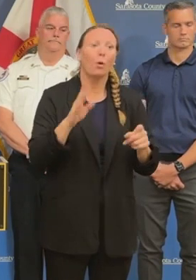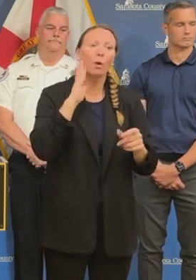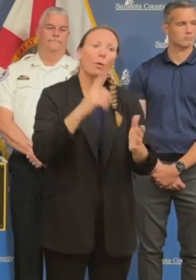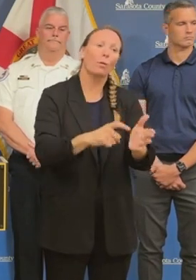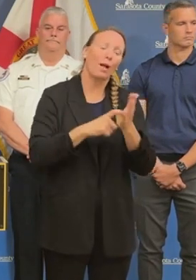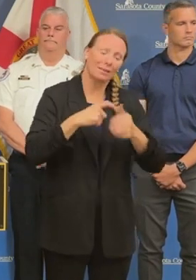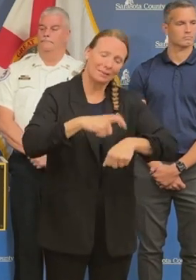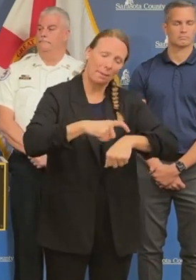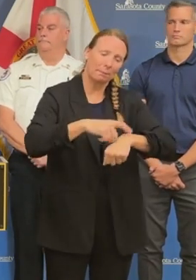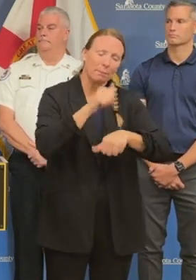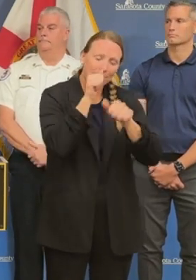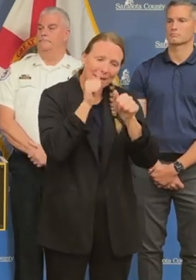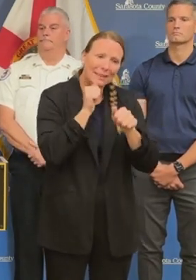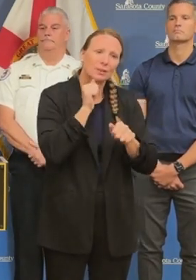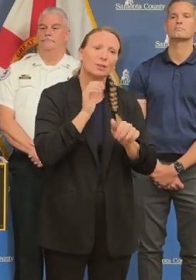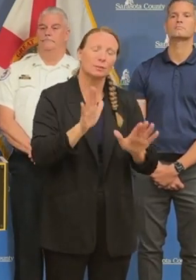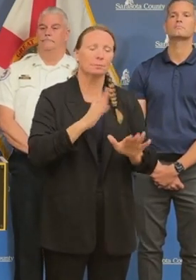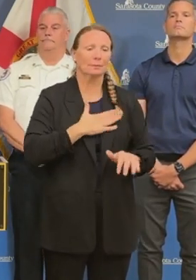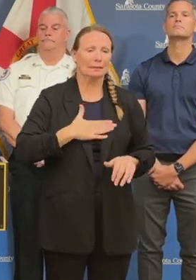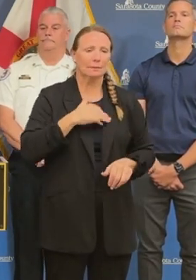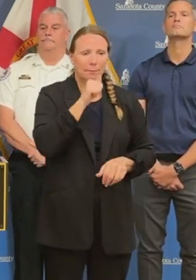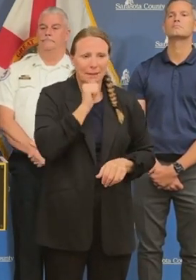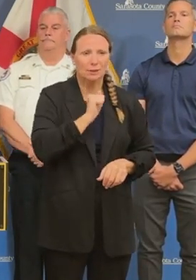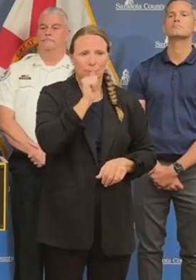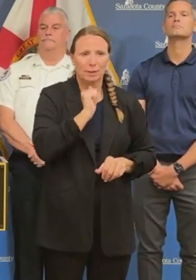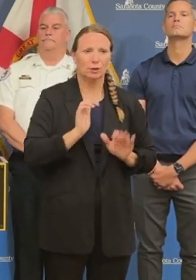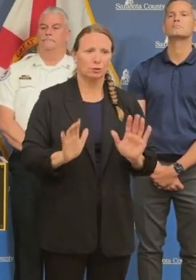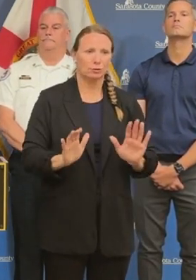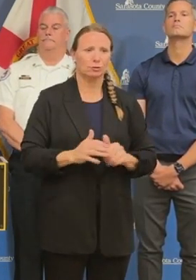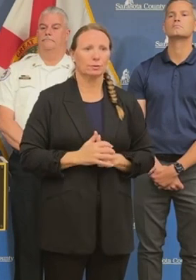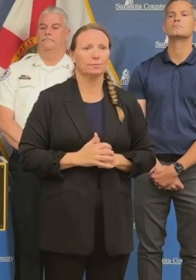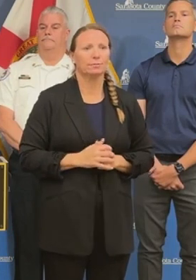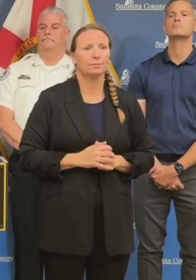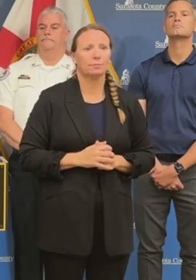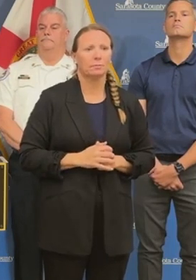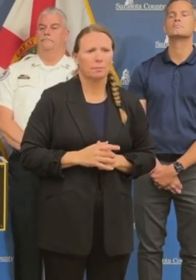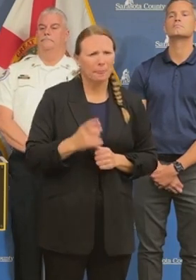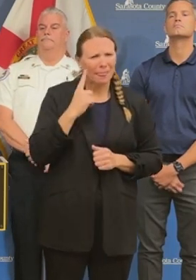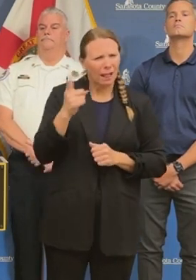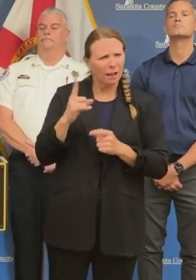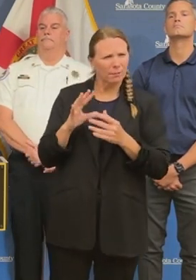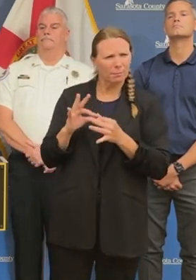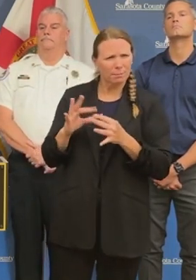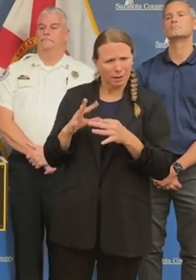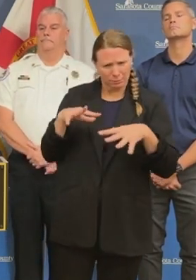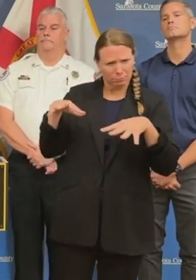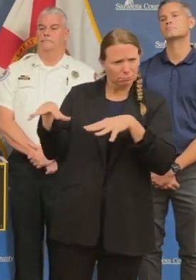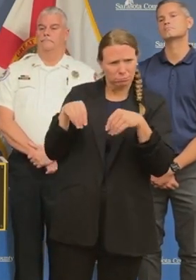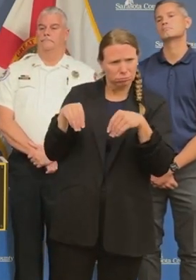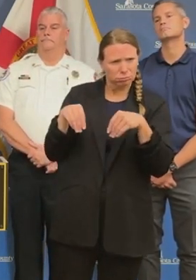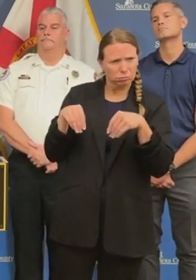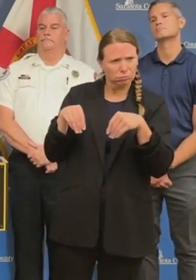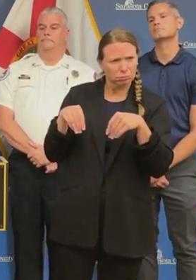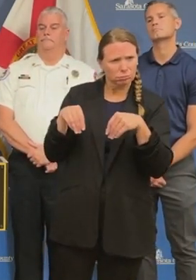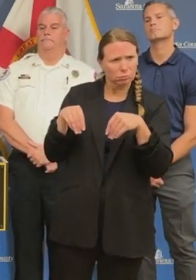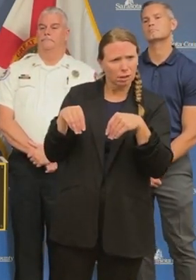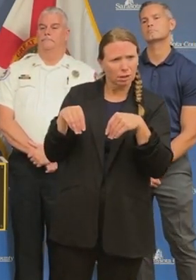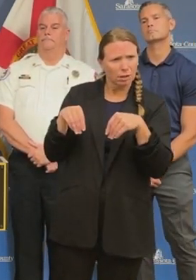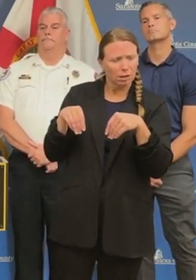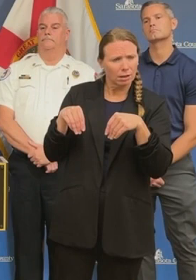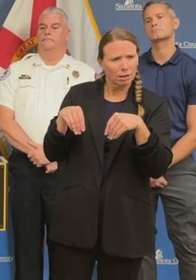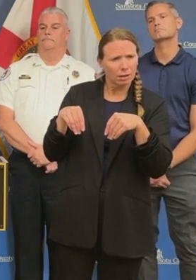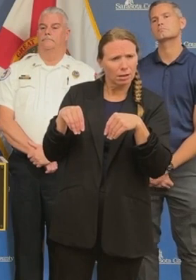helpful. Any other questions? Speaking of power outages, what is the